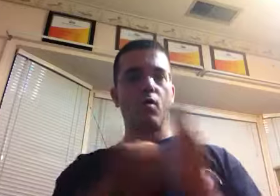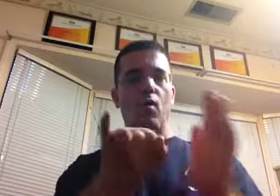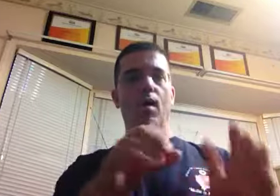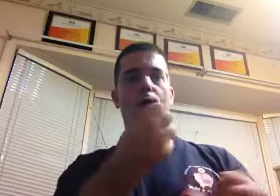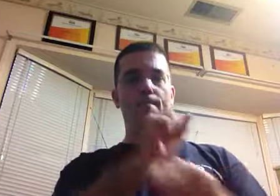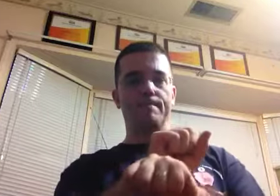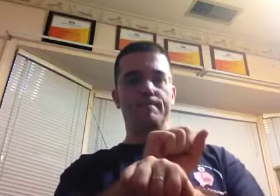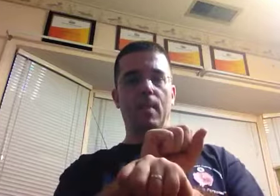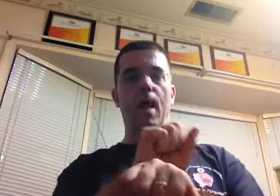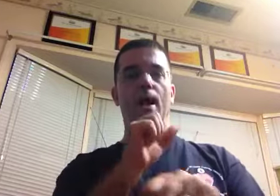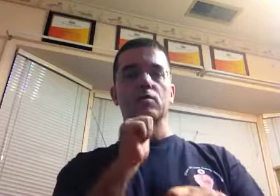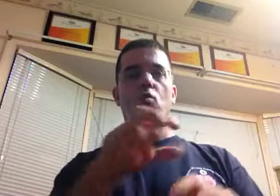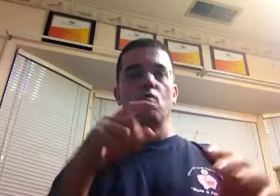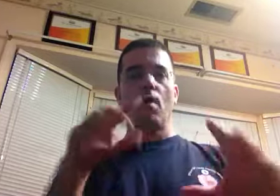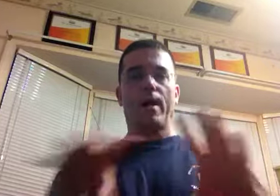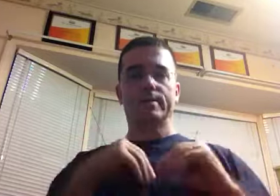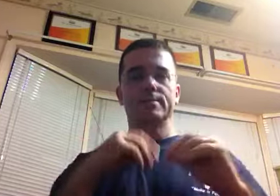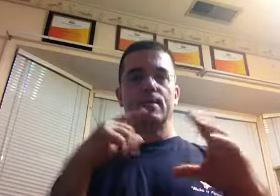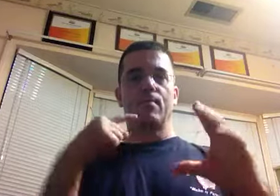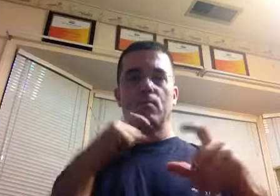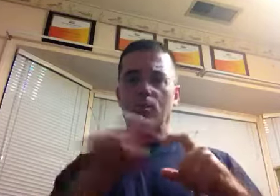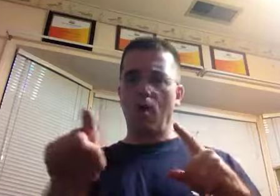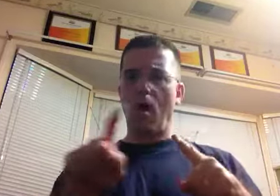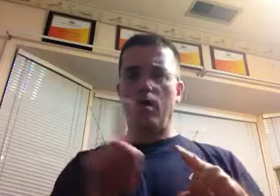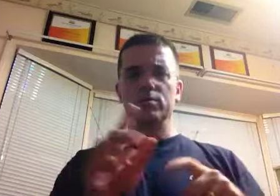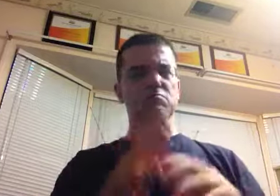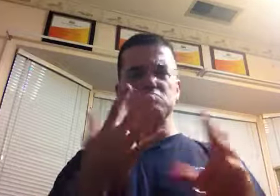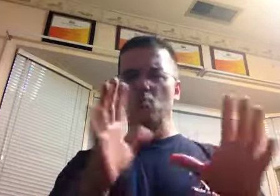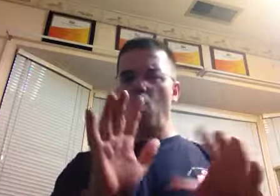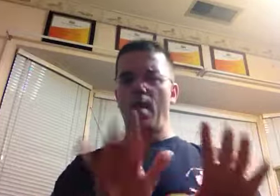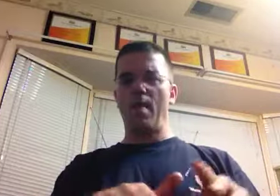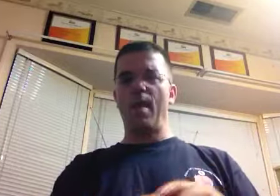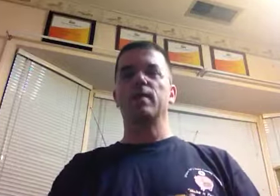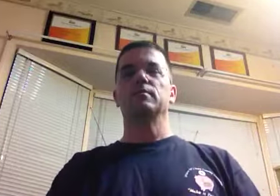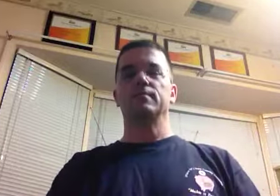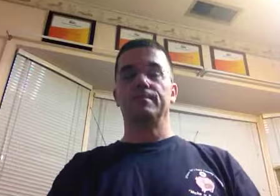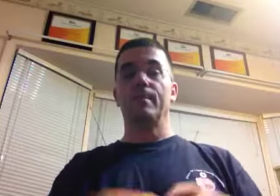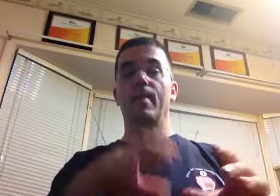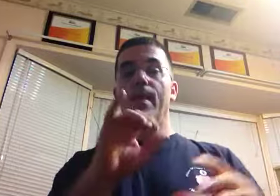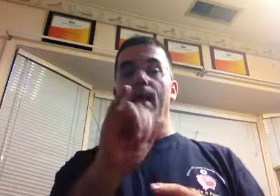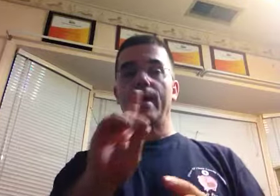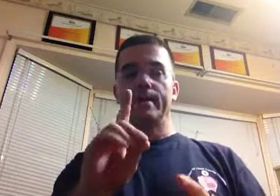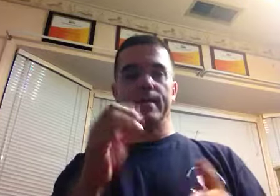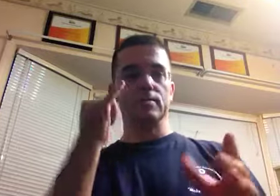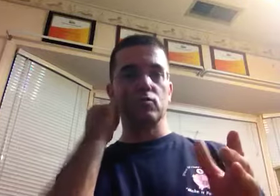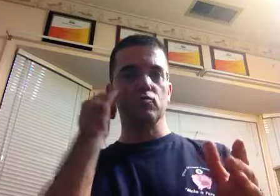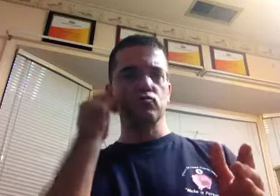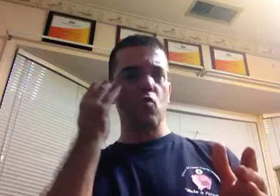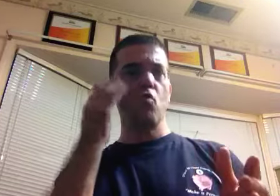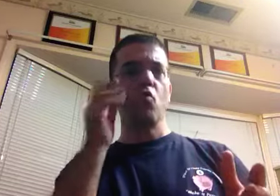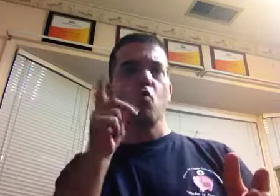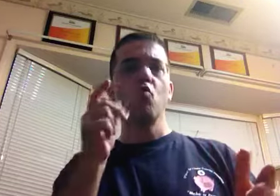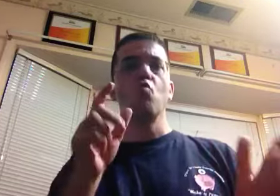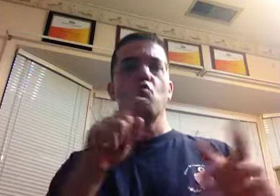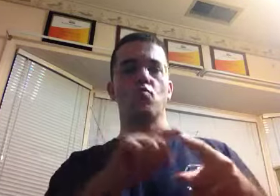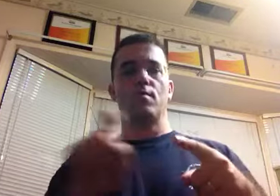your phone so that you can block certain numbers, and then caller ID so you can identify them. And then you just don't have to deal with them.